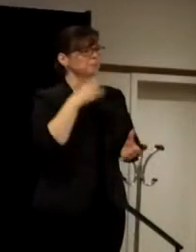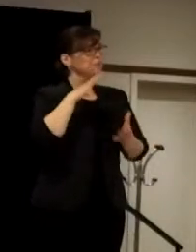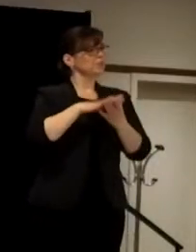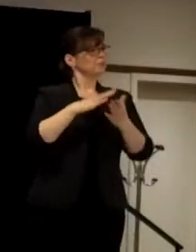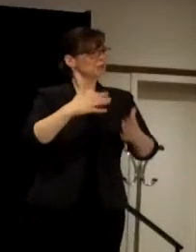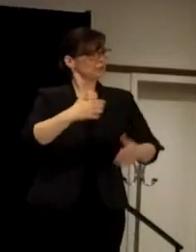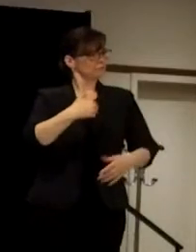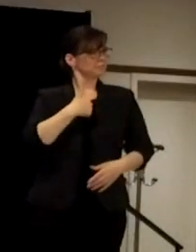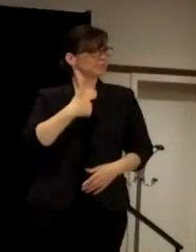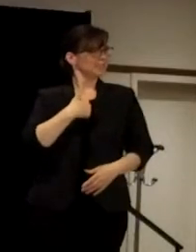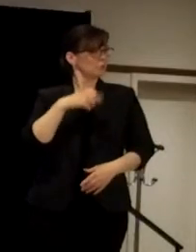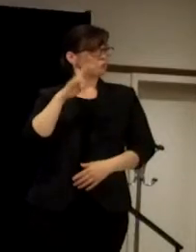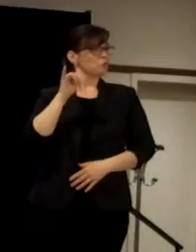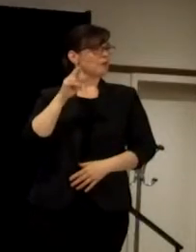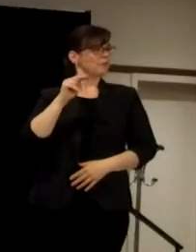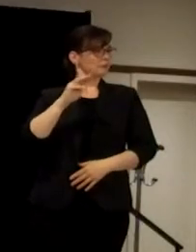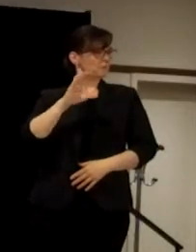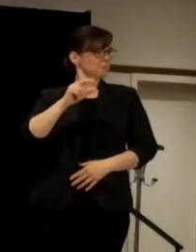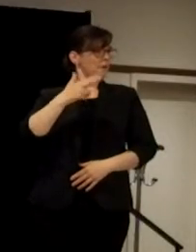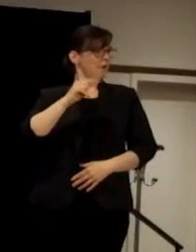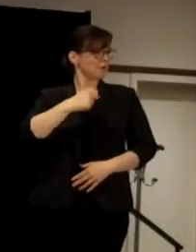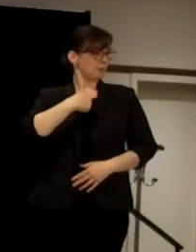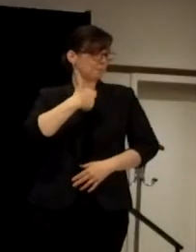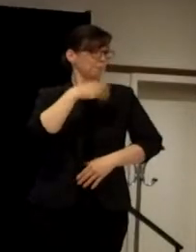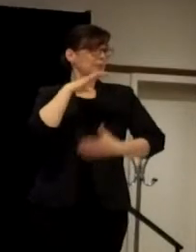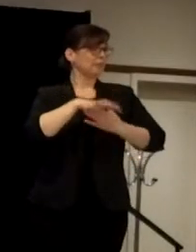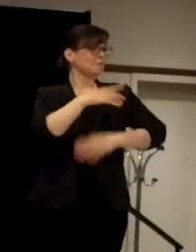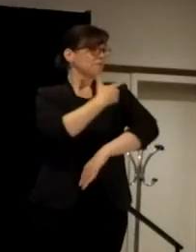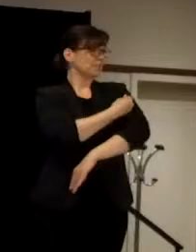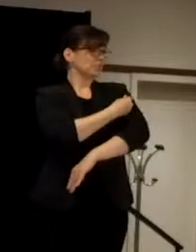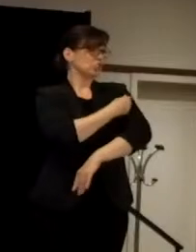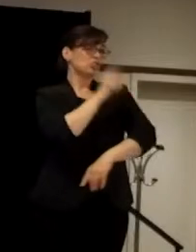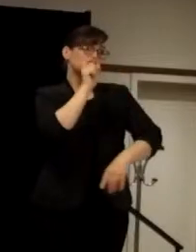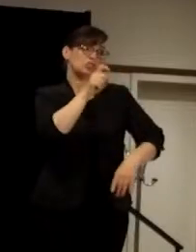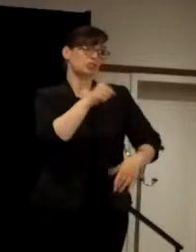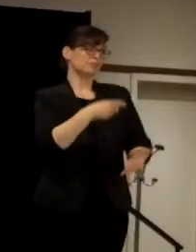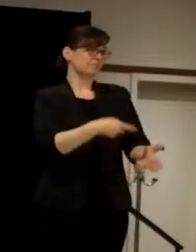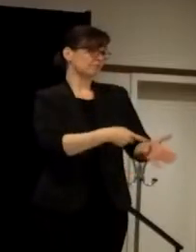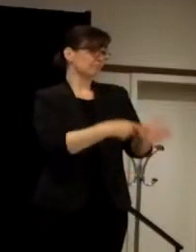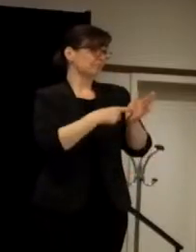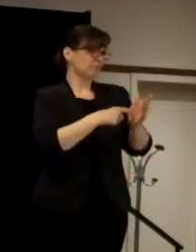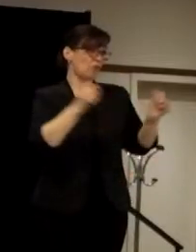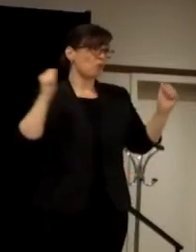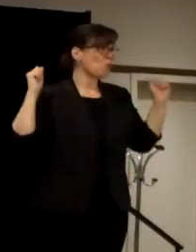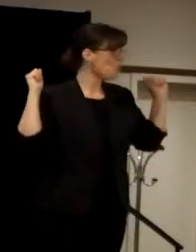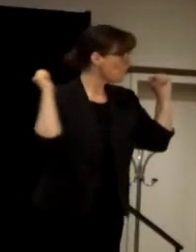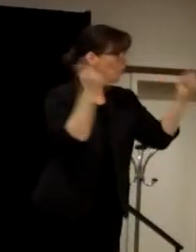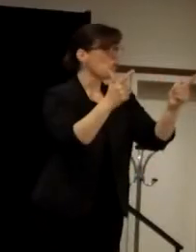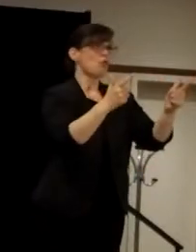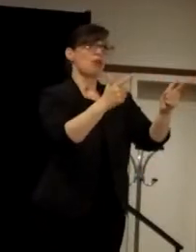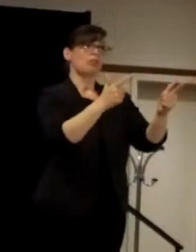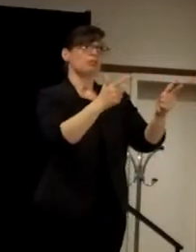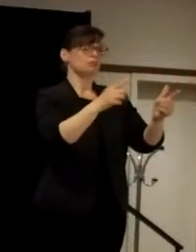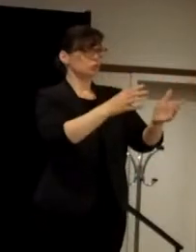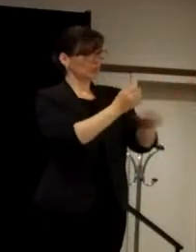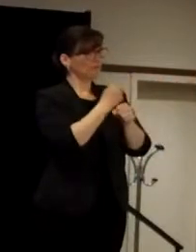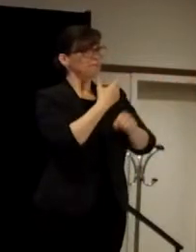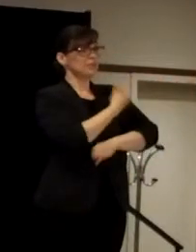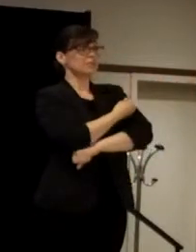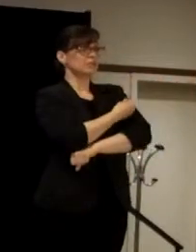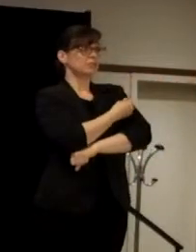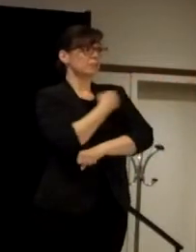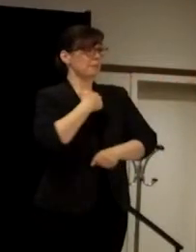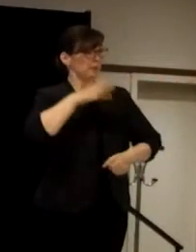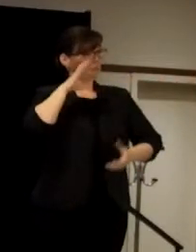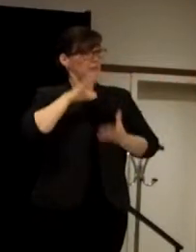in the vaccine. I got a shot, I got a second shot. I encourage everybody to get the vaccine. Do I believe in mandates of the vaccine? No,